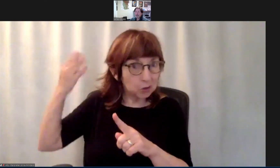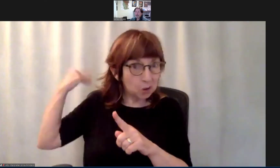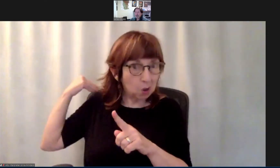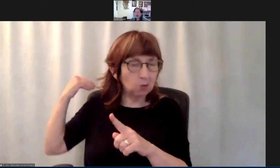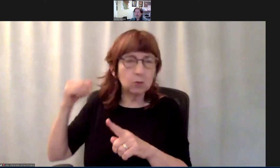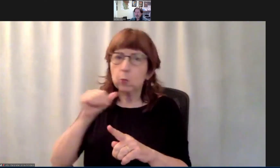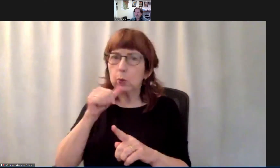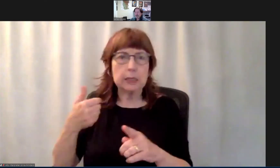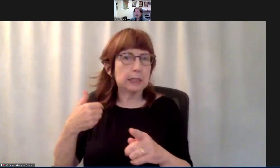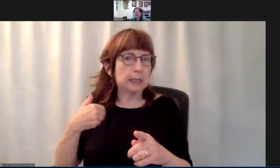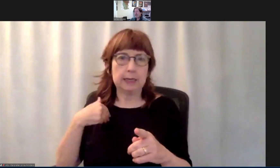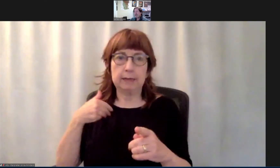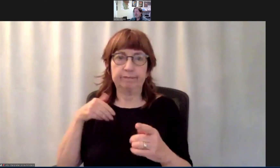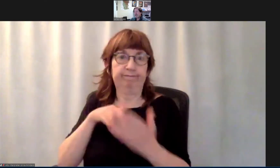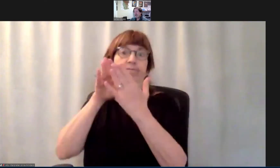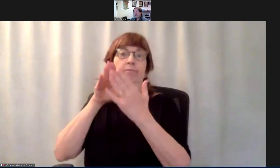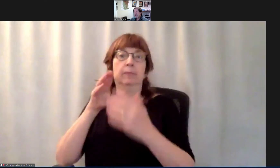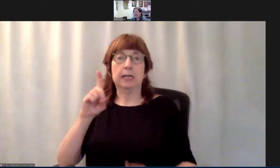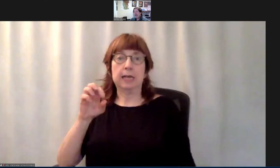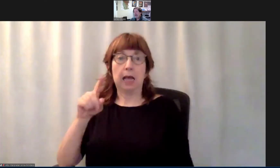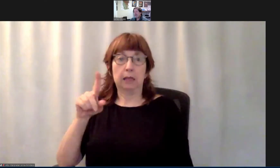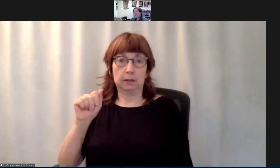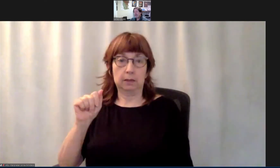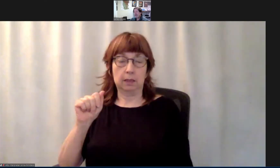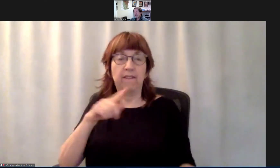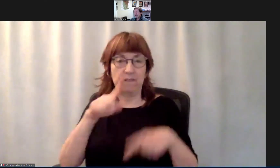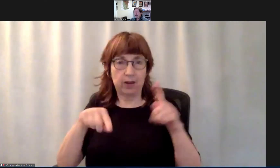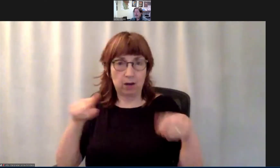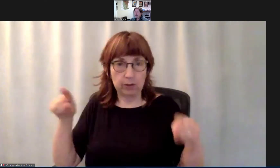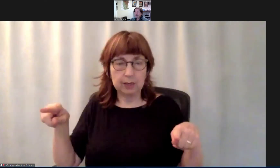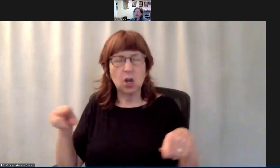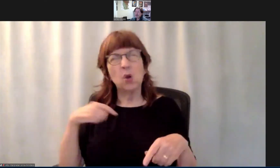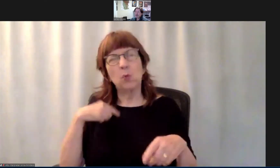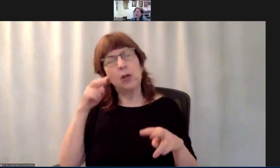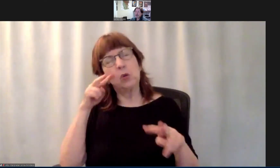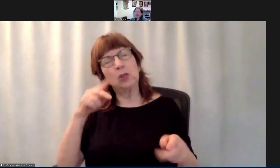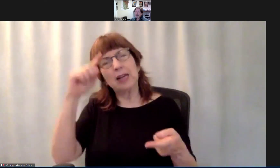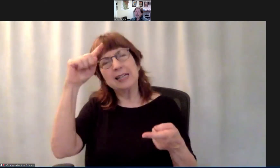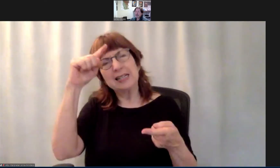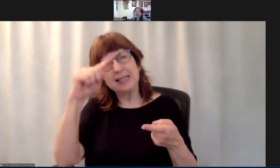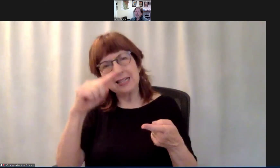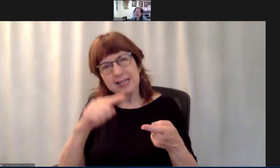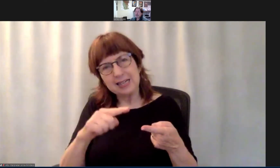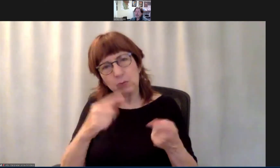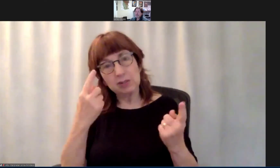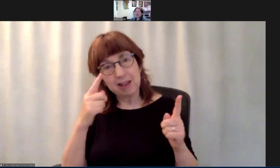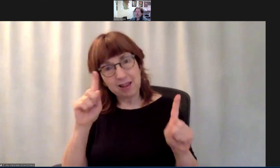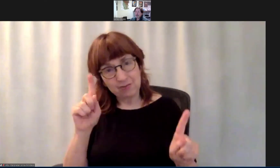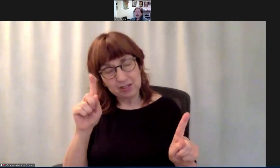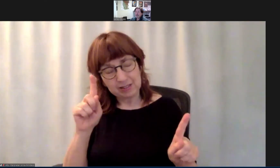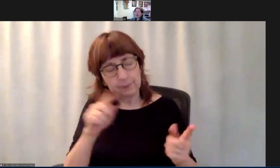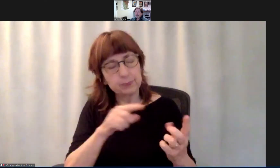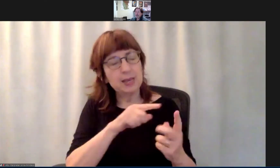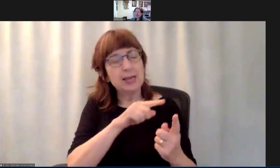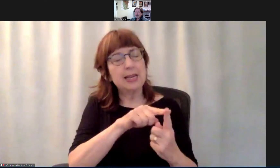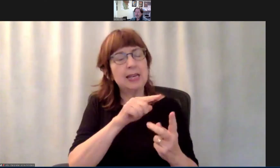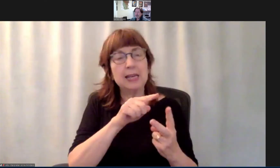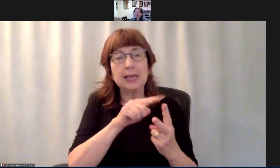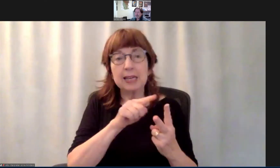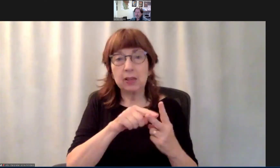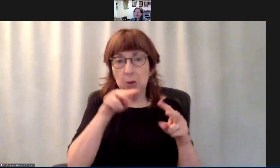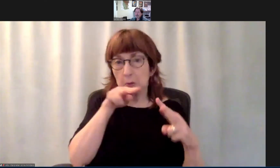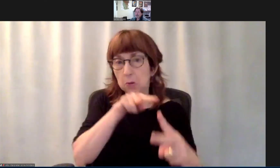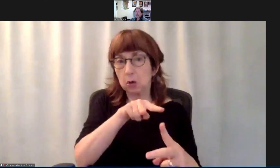dealing with the Delta variant. So when you look at decreased efficacy, you can look at it either from the point of view of